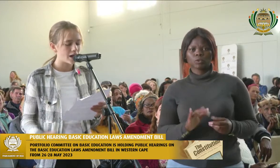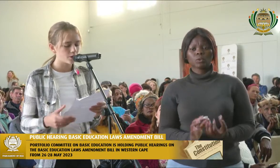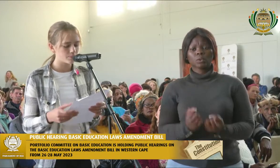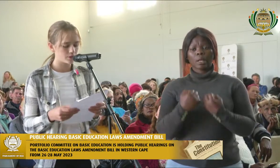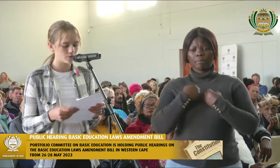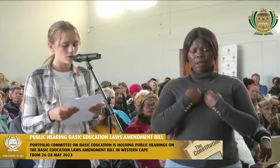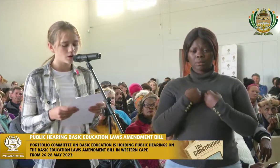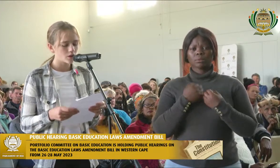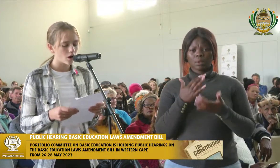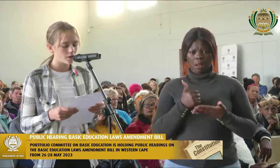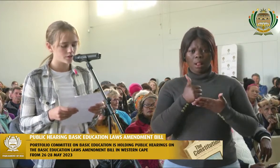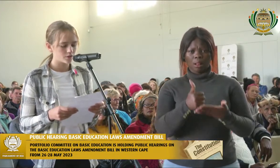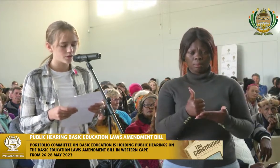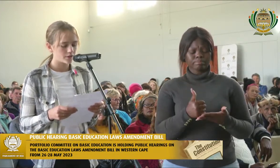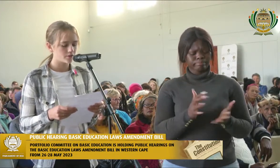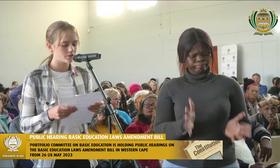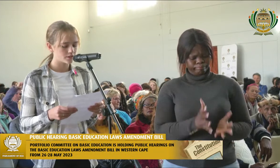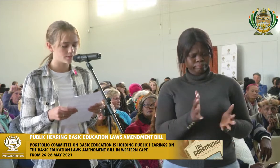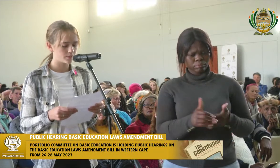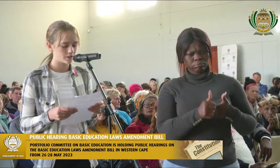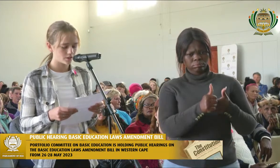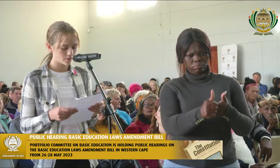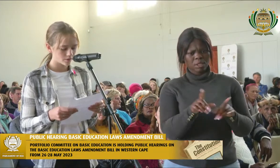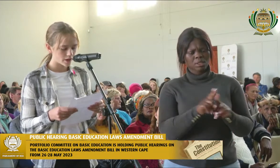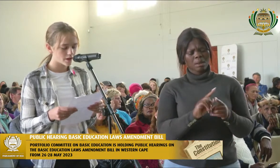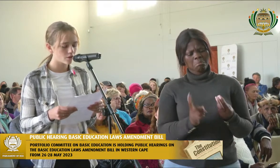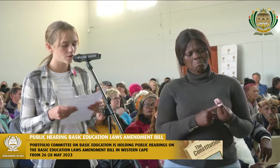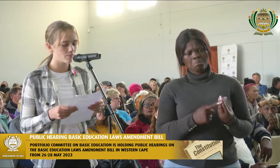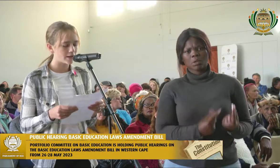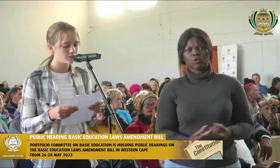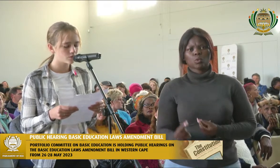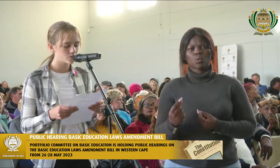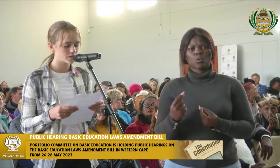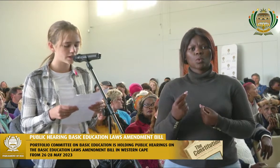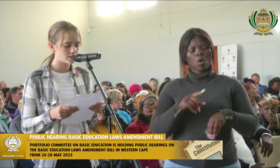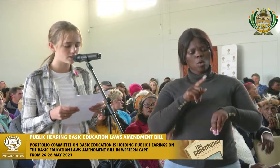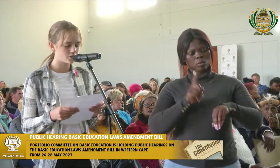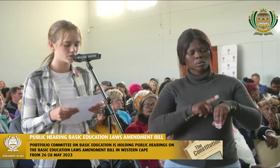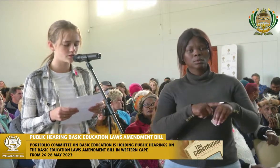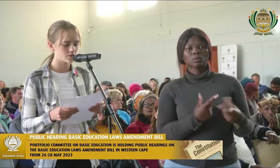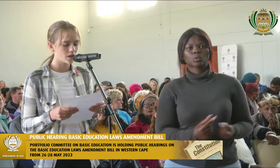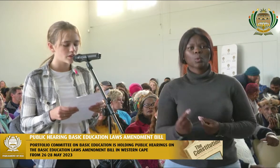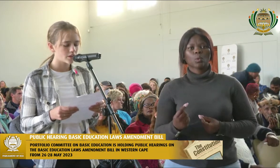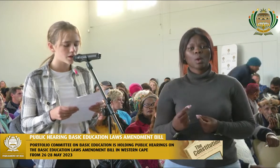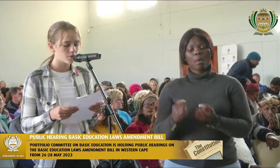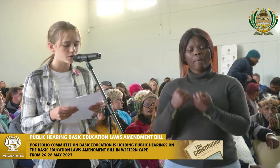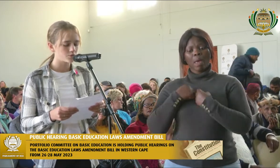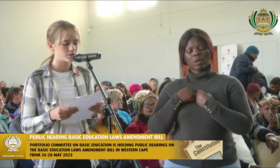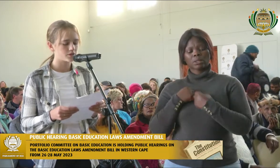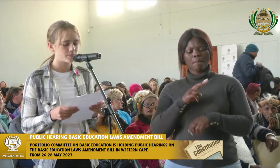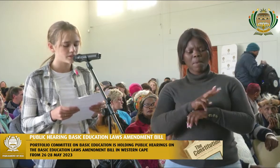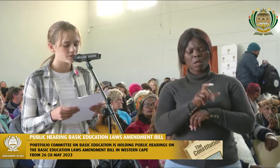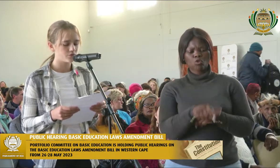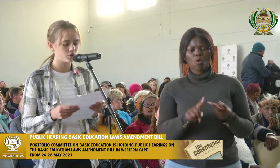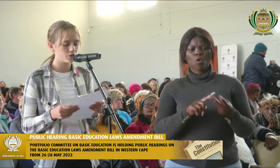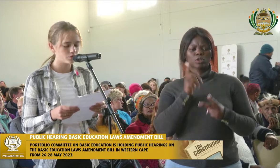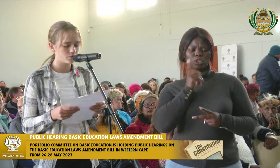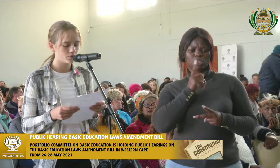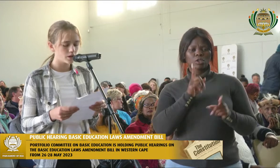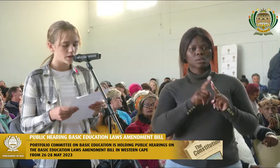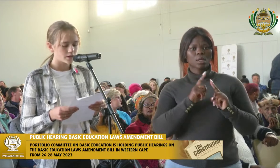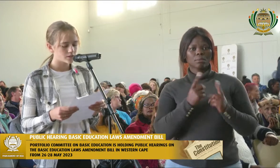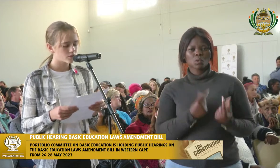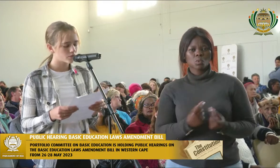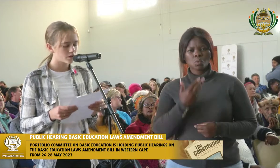there to help you, guide you, and to discipline you. They are your mentors and teachers. They want what's best for